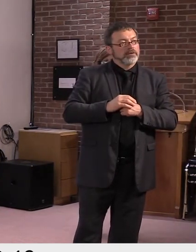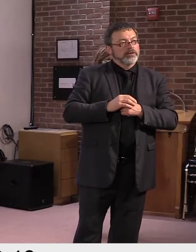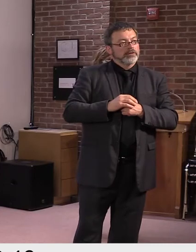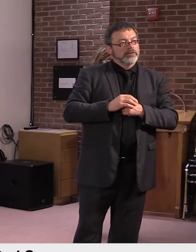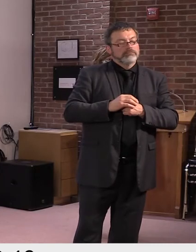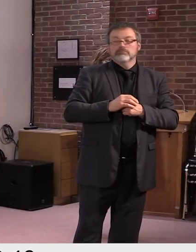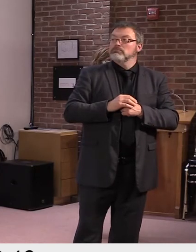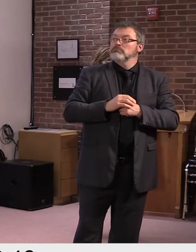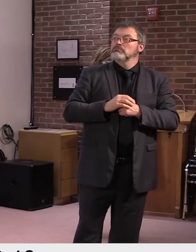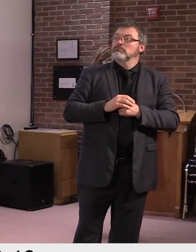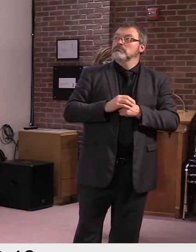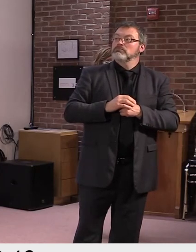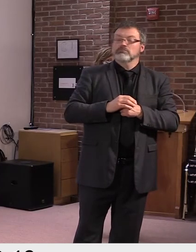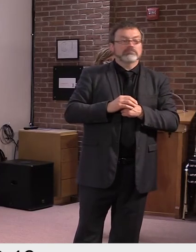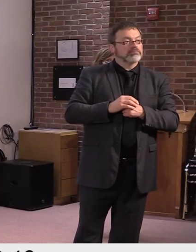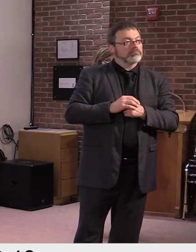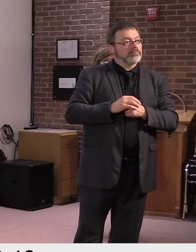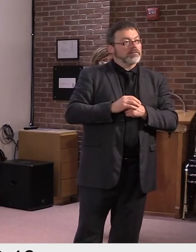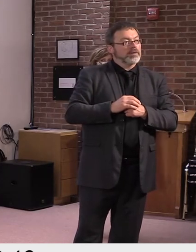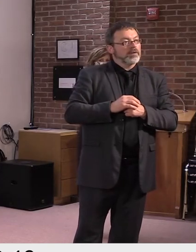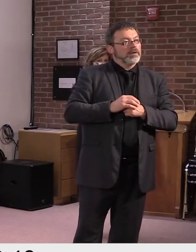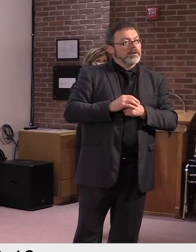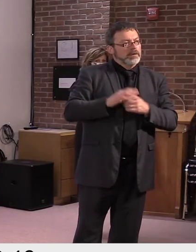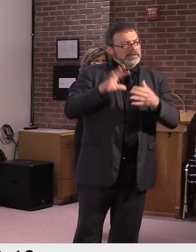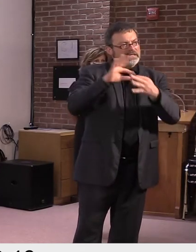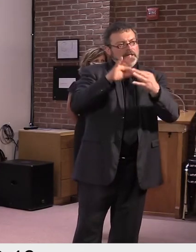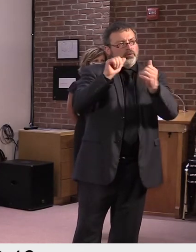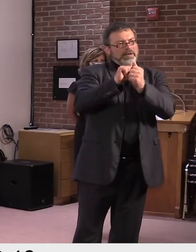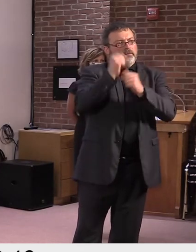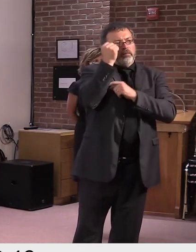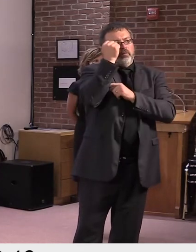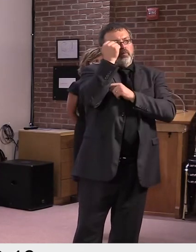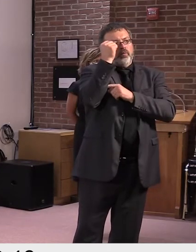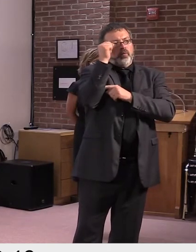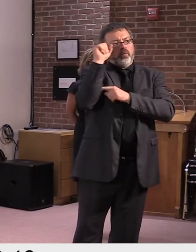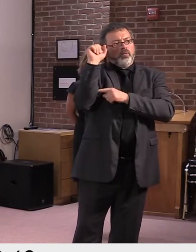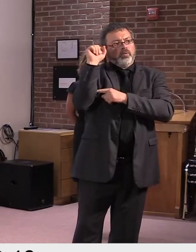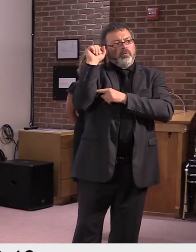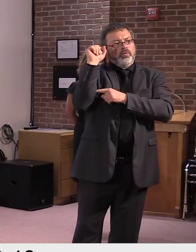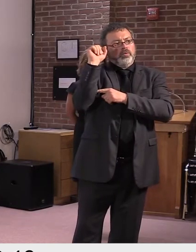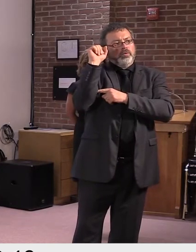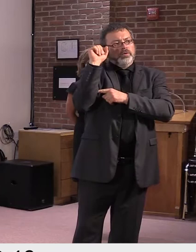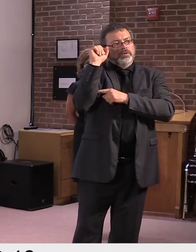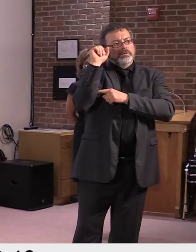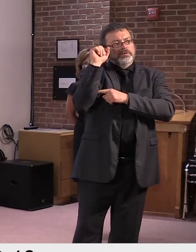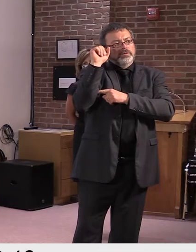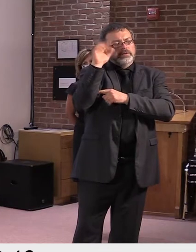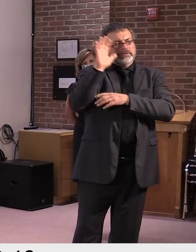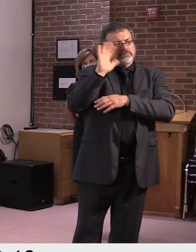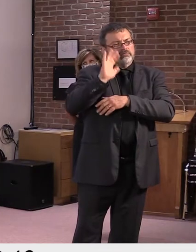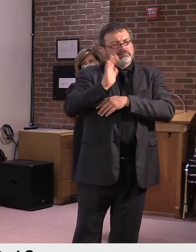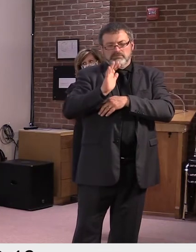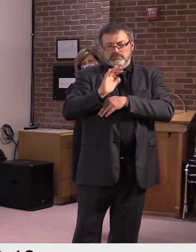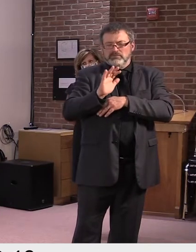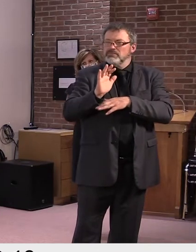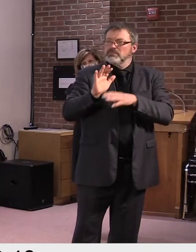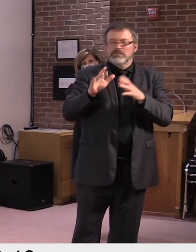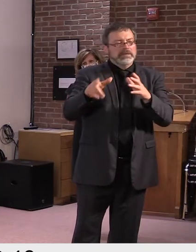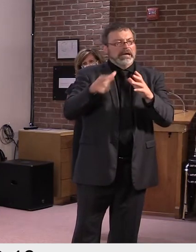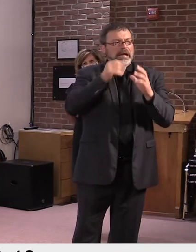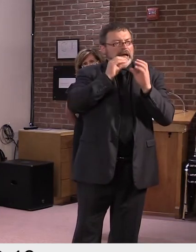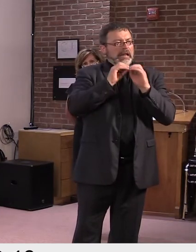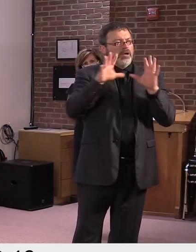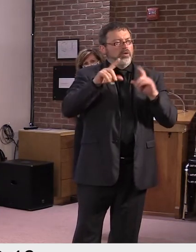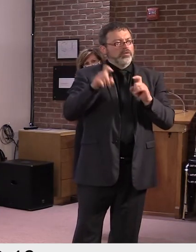During a protest this month in Vermont, three members of the Vermont State Police, while in full uniform,